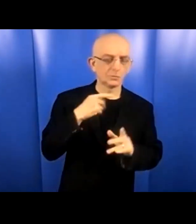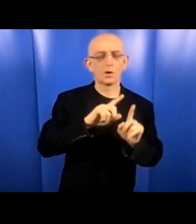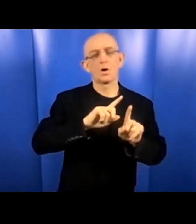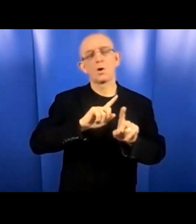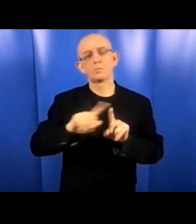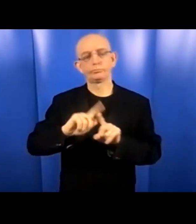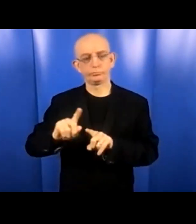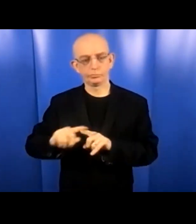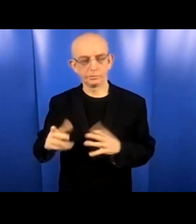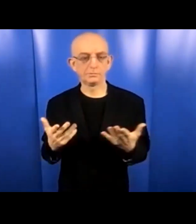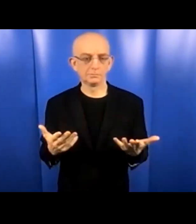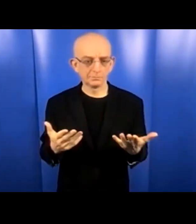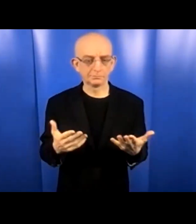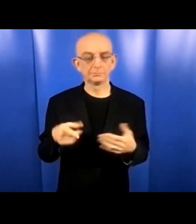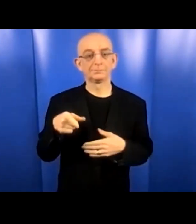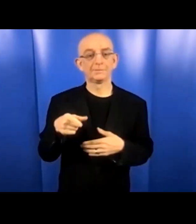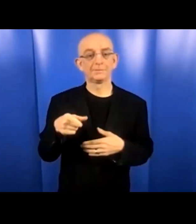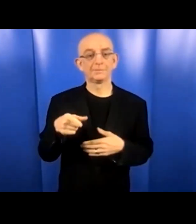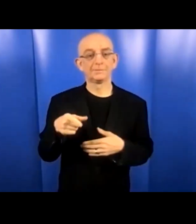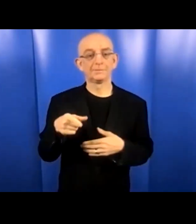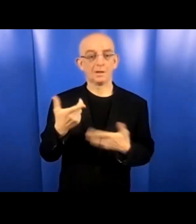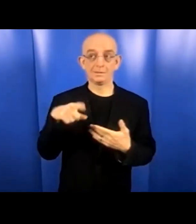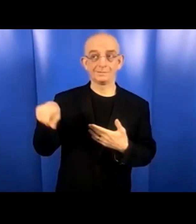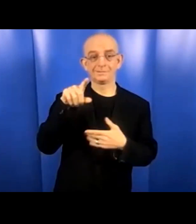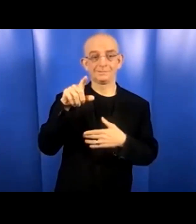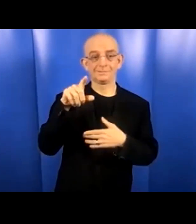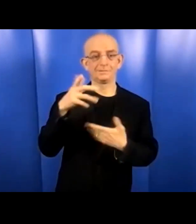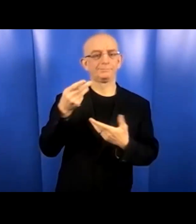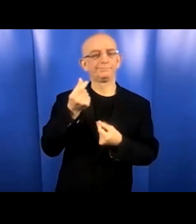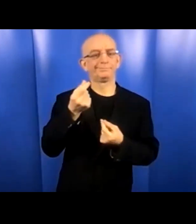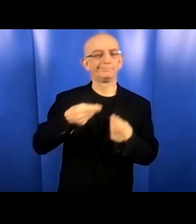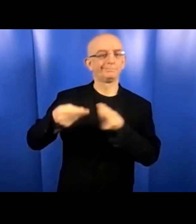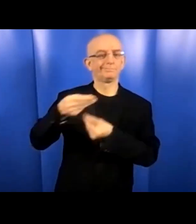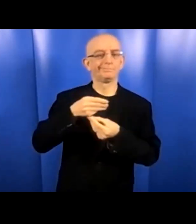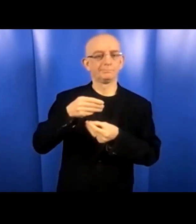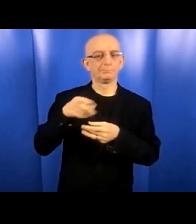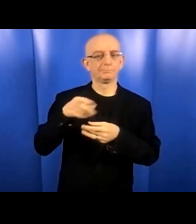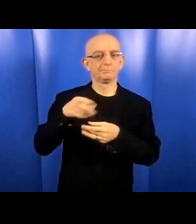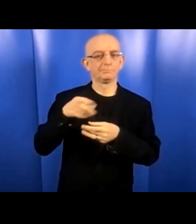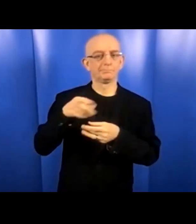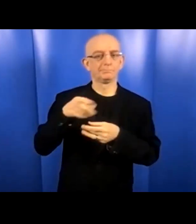to be able to be rubbing shoulders with those leaders, and then asking them